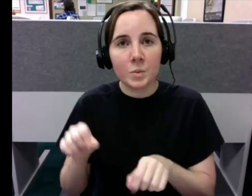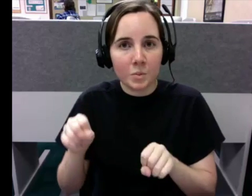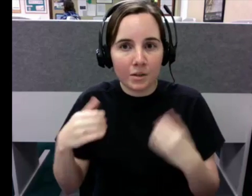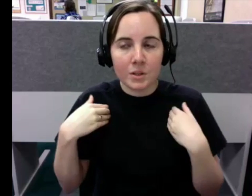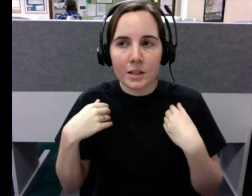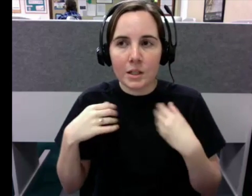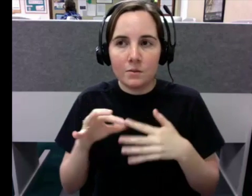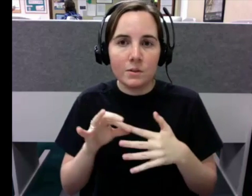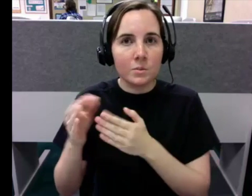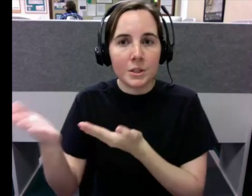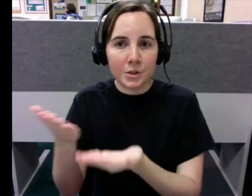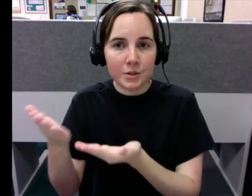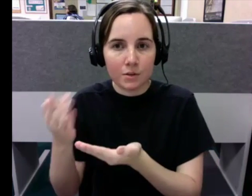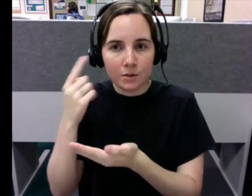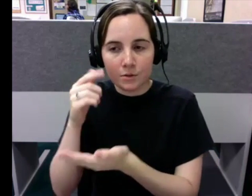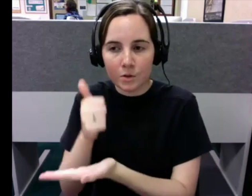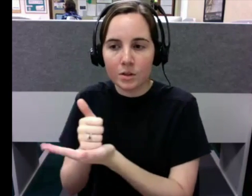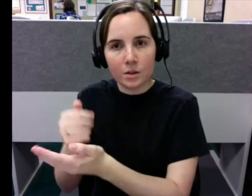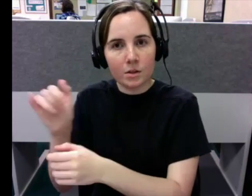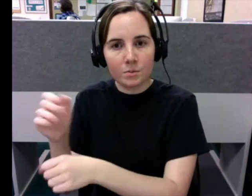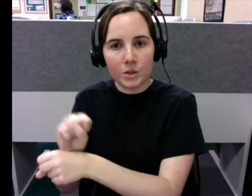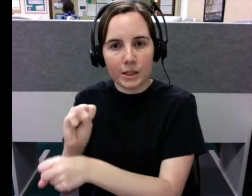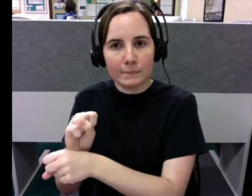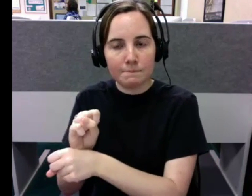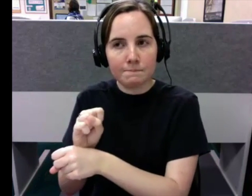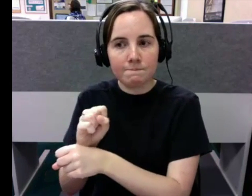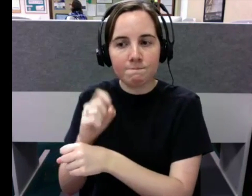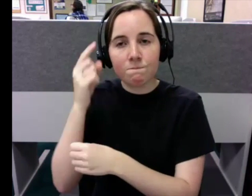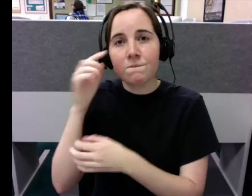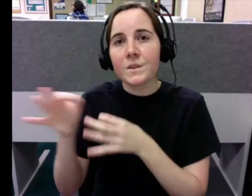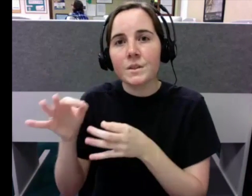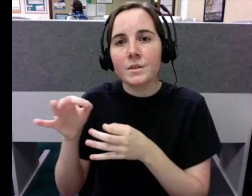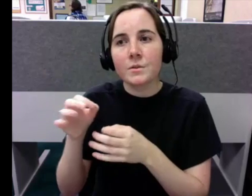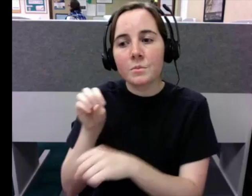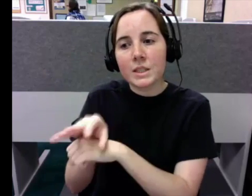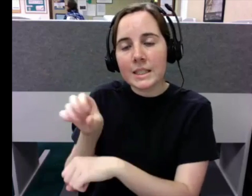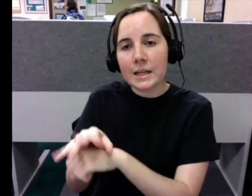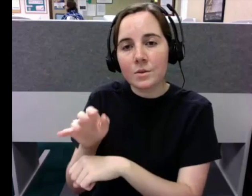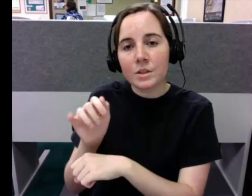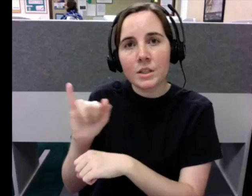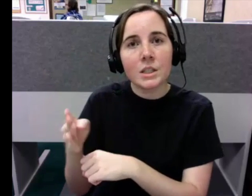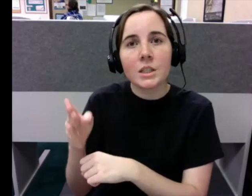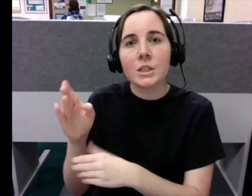These services may include counseling, job training, and help in finding work.